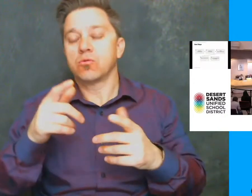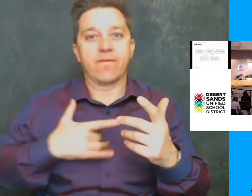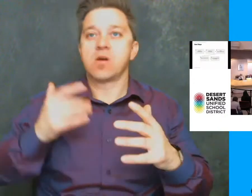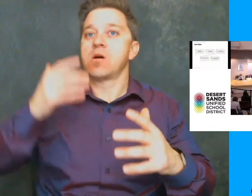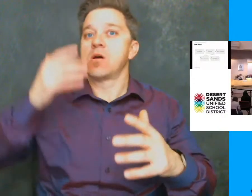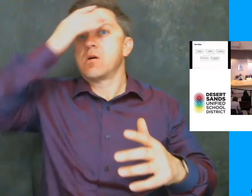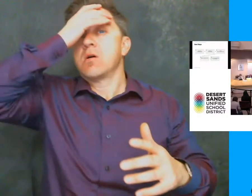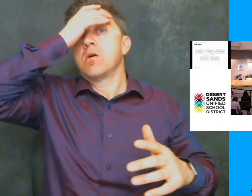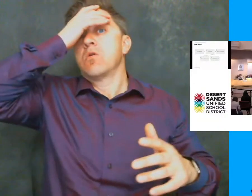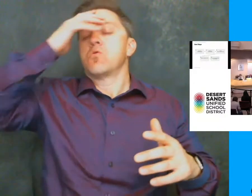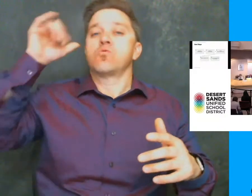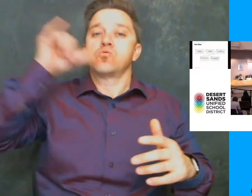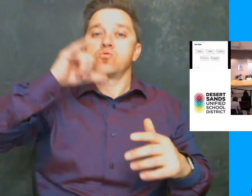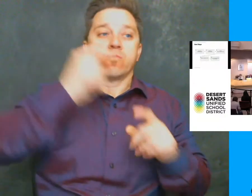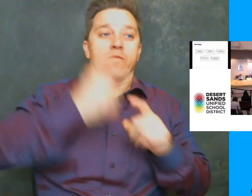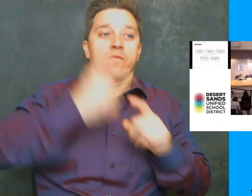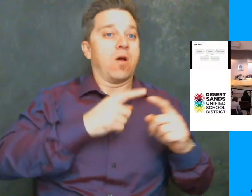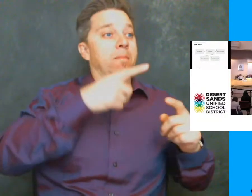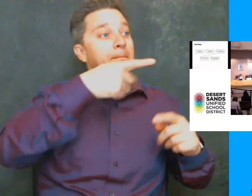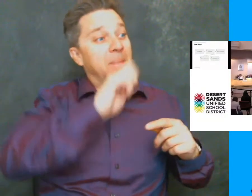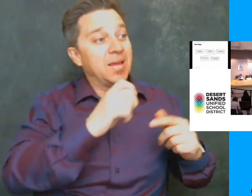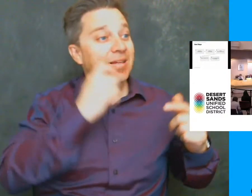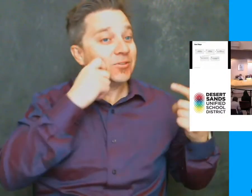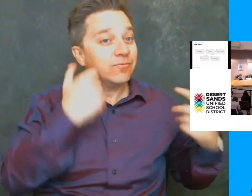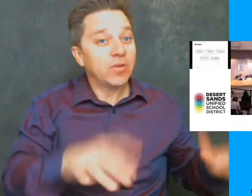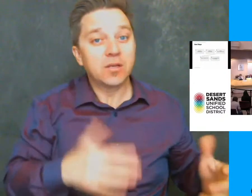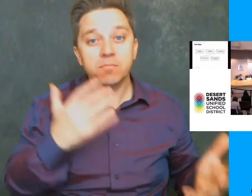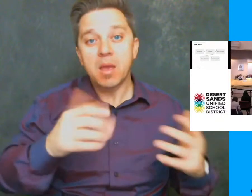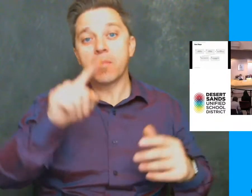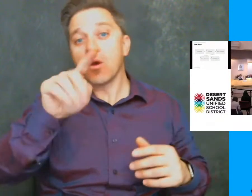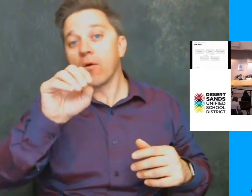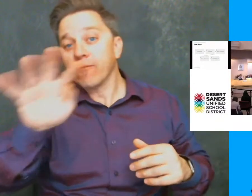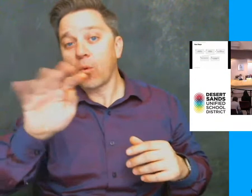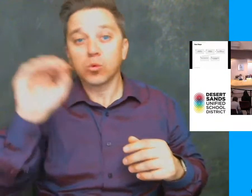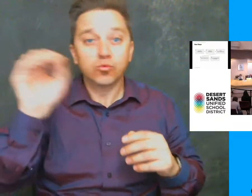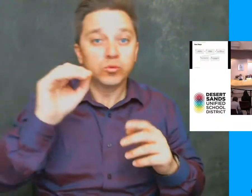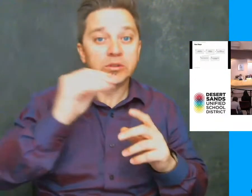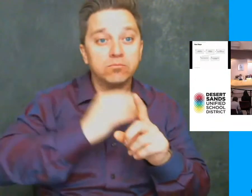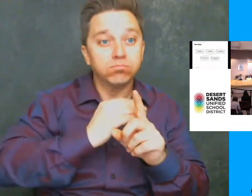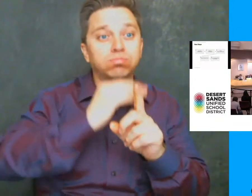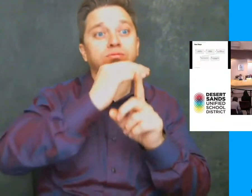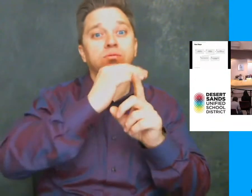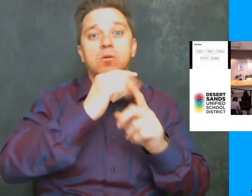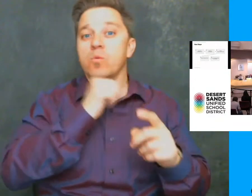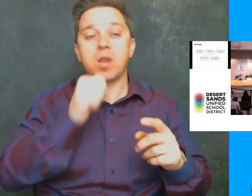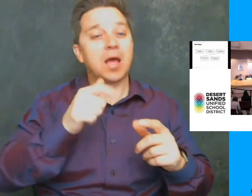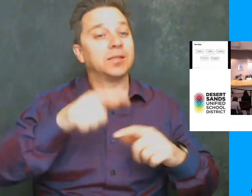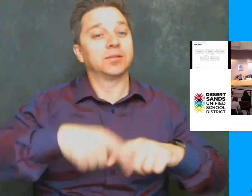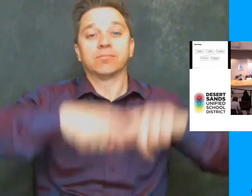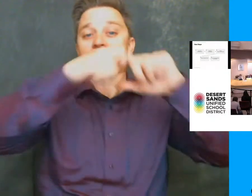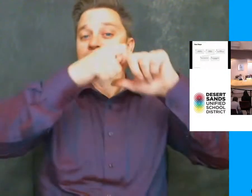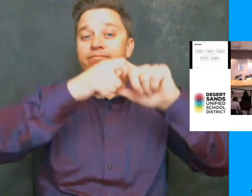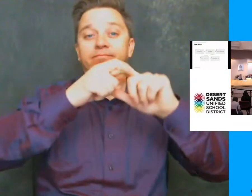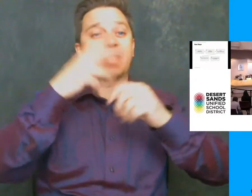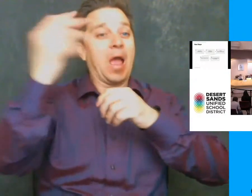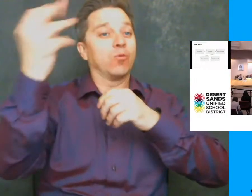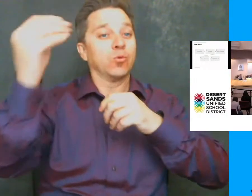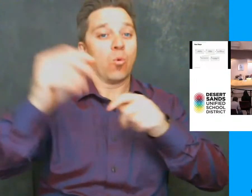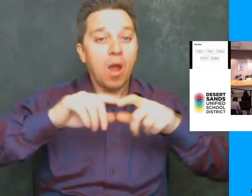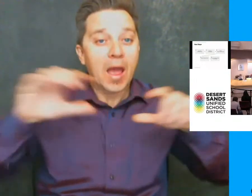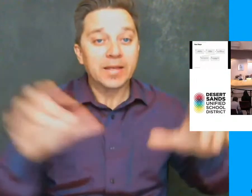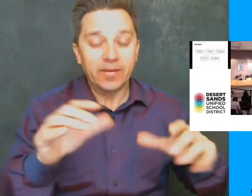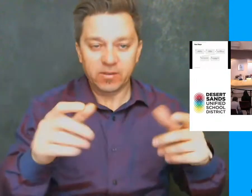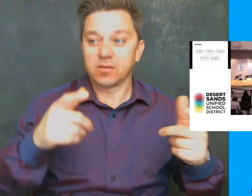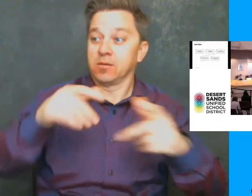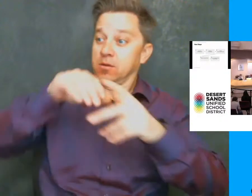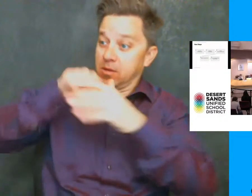from PE, maybe because it wasn't a 104 degree day and we didn't stop outdoor activities, they still come in so